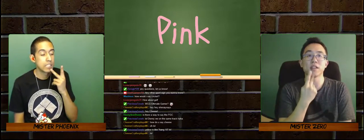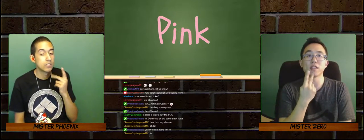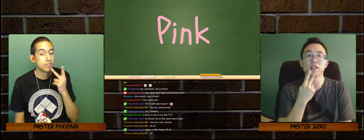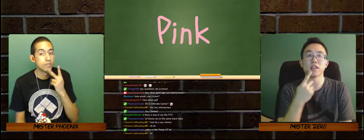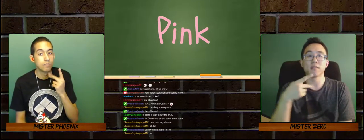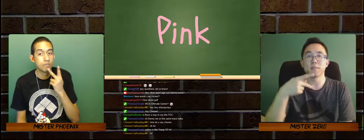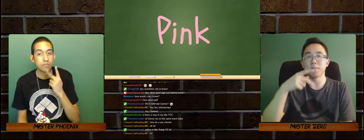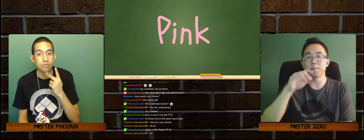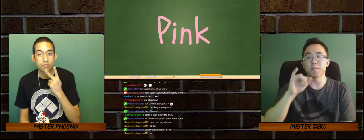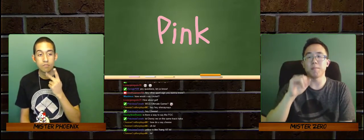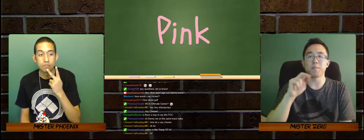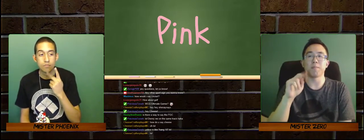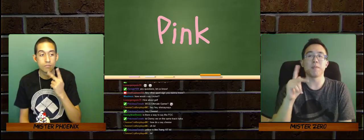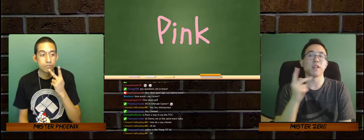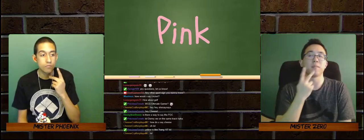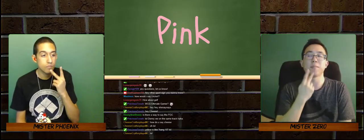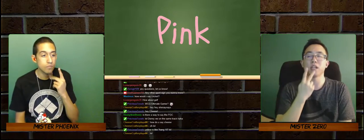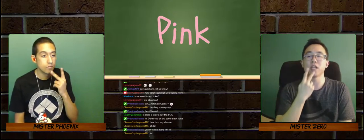Pink.